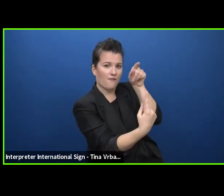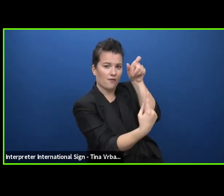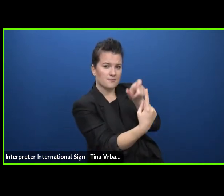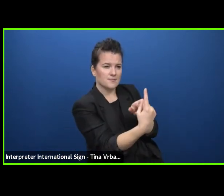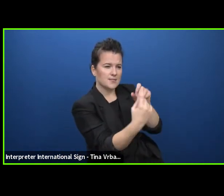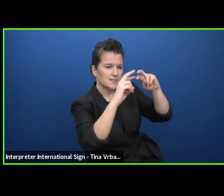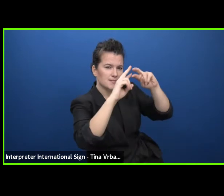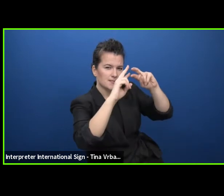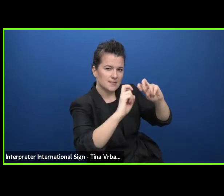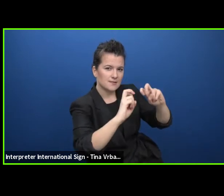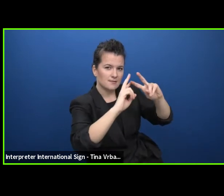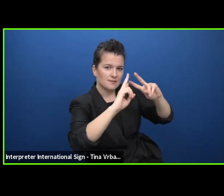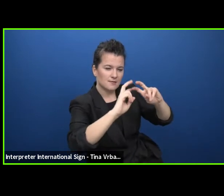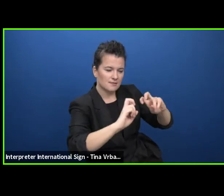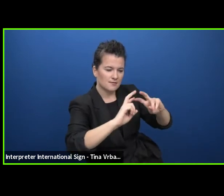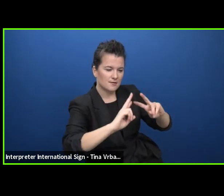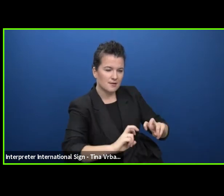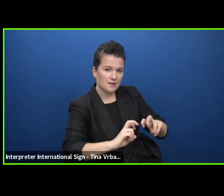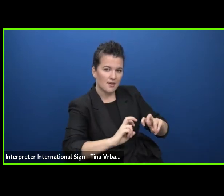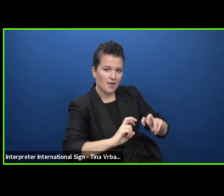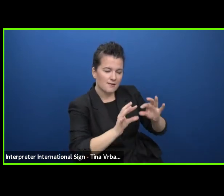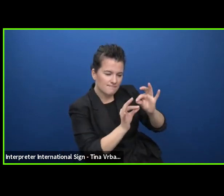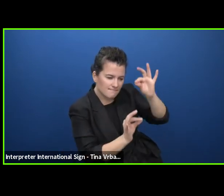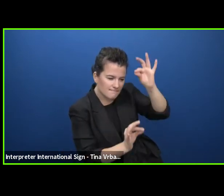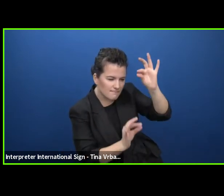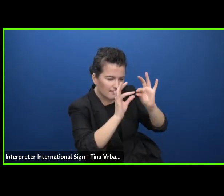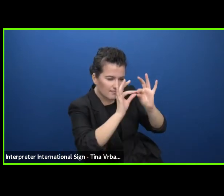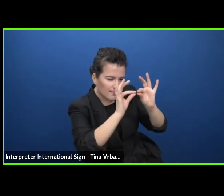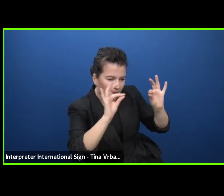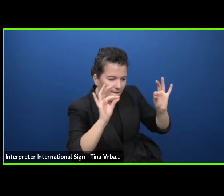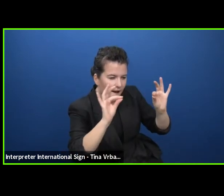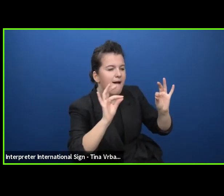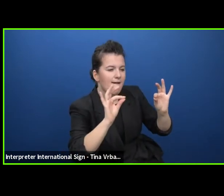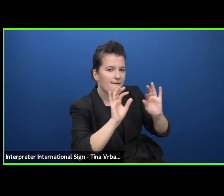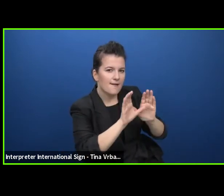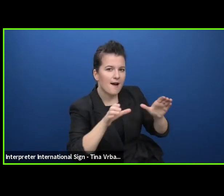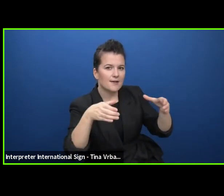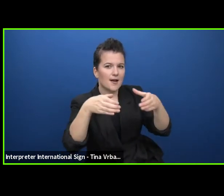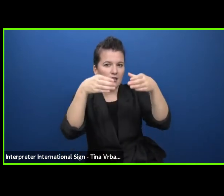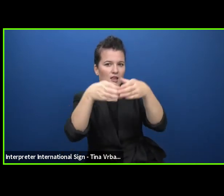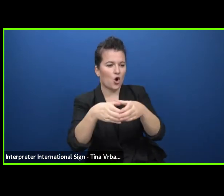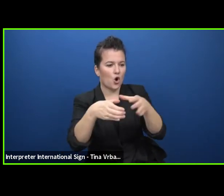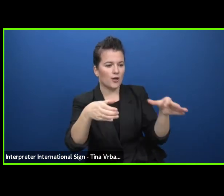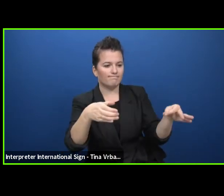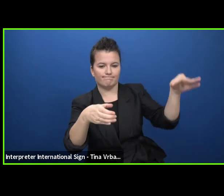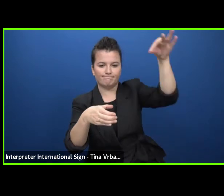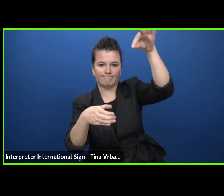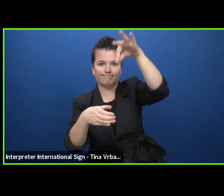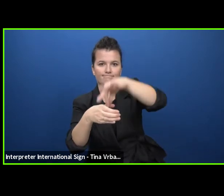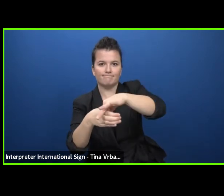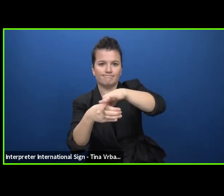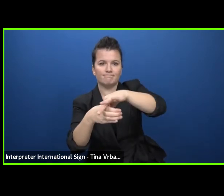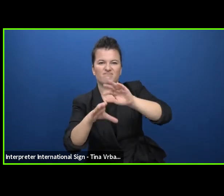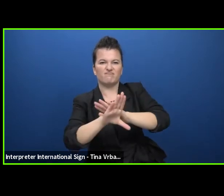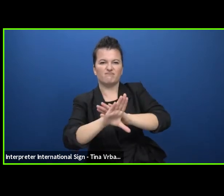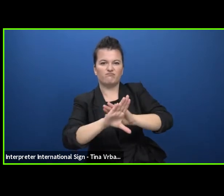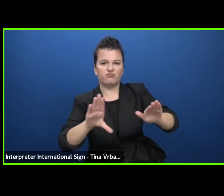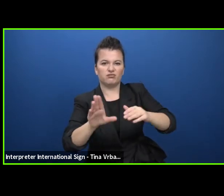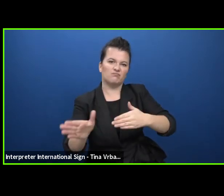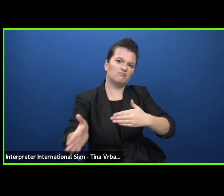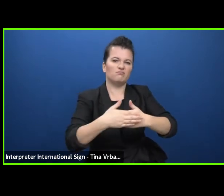hierarchized, analyzed, and categorized. To the point of no return. When objects start